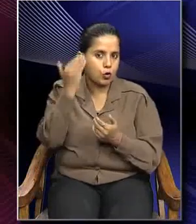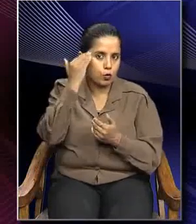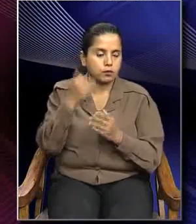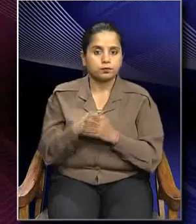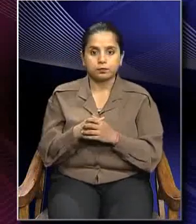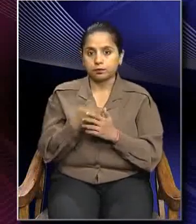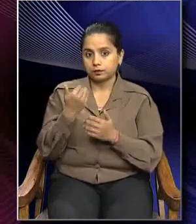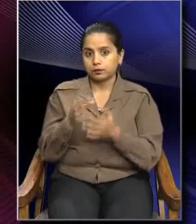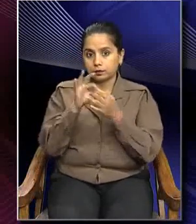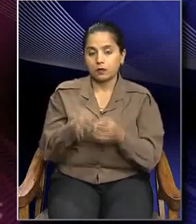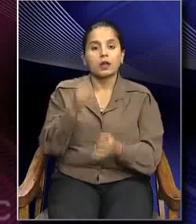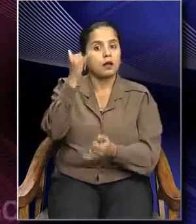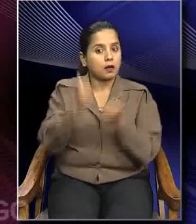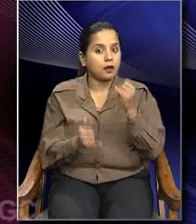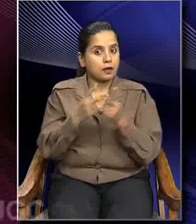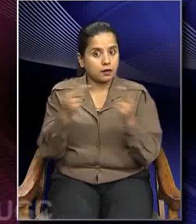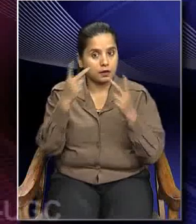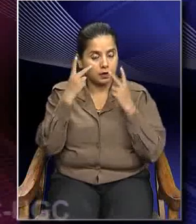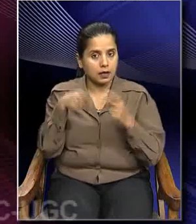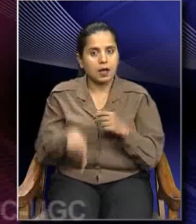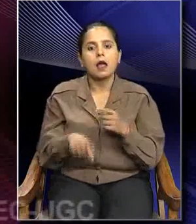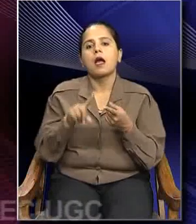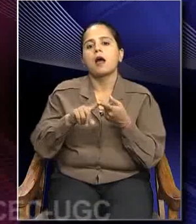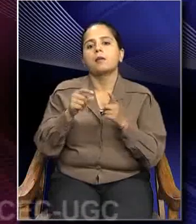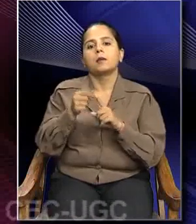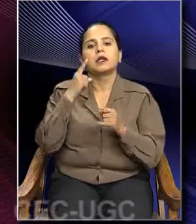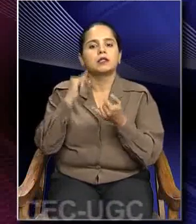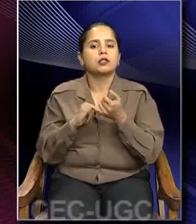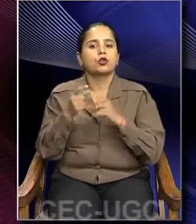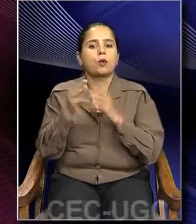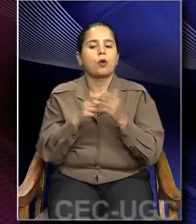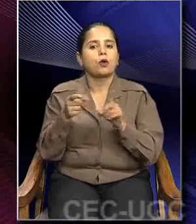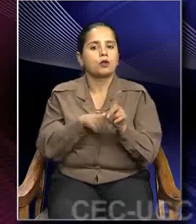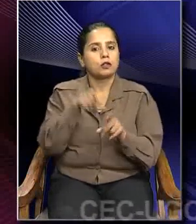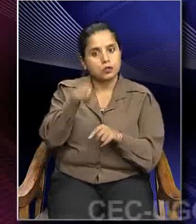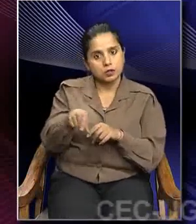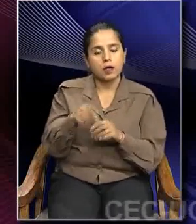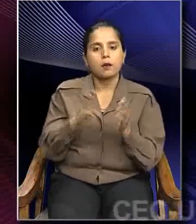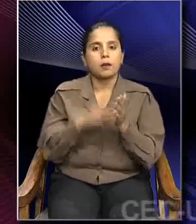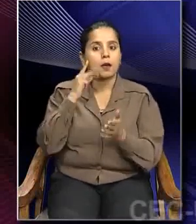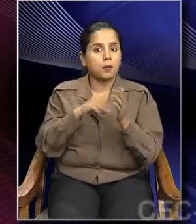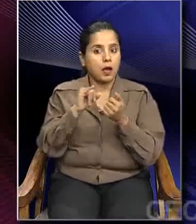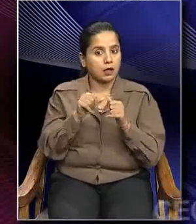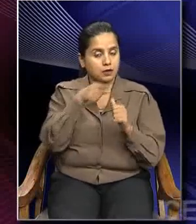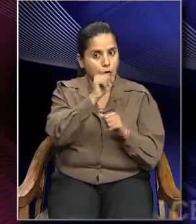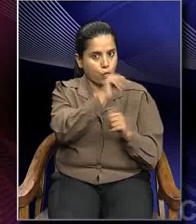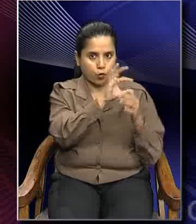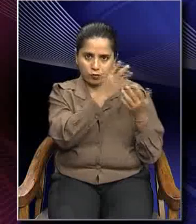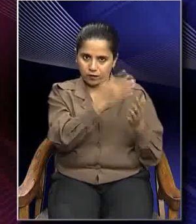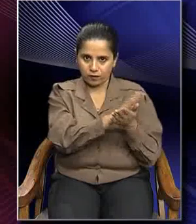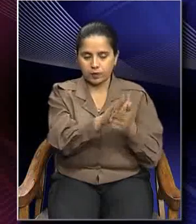With this, we come to an end of the epistemology of Mīmāṃsakas. Let us now discuss